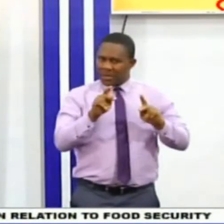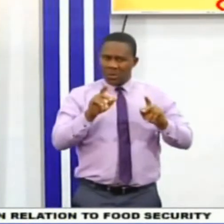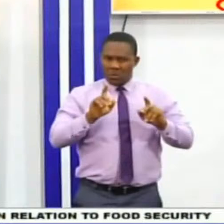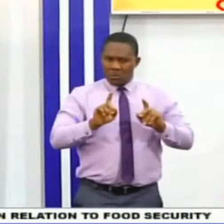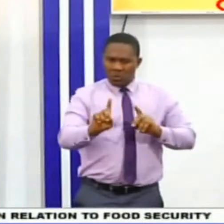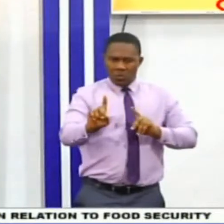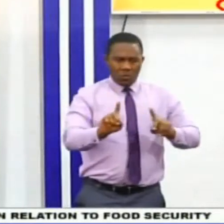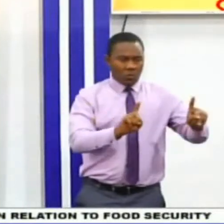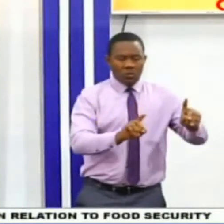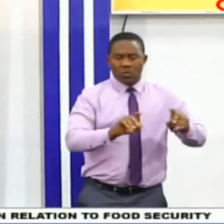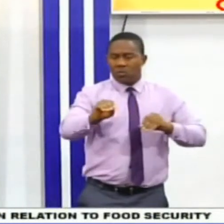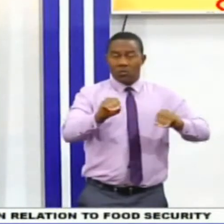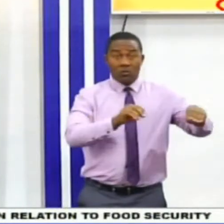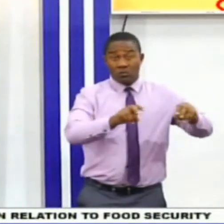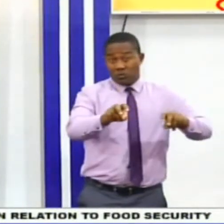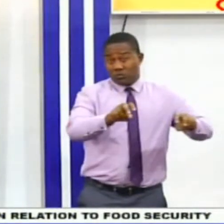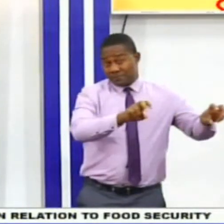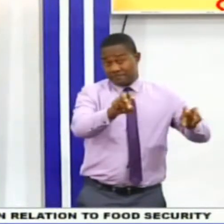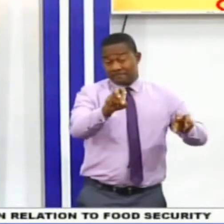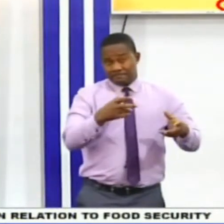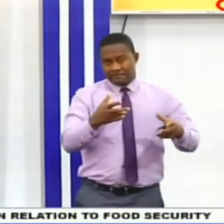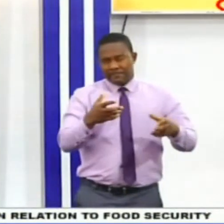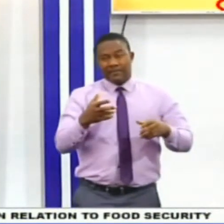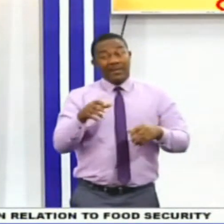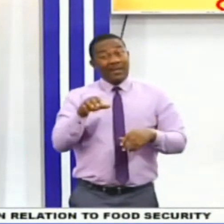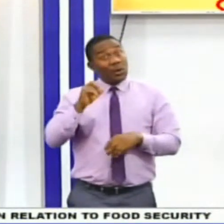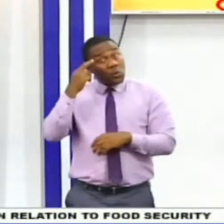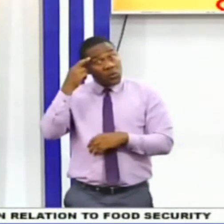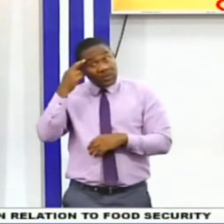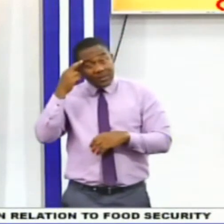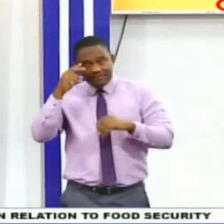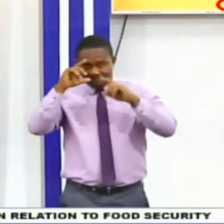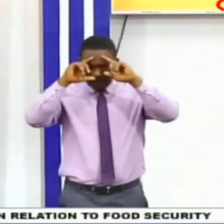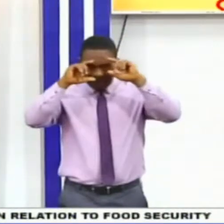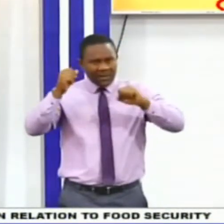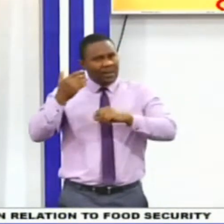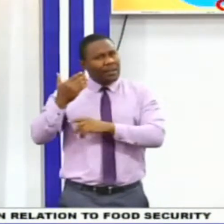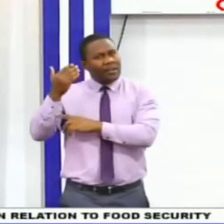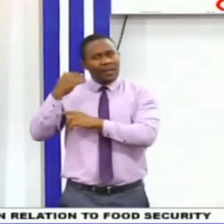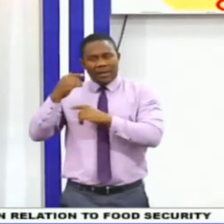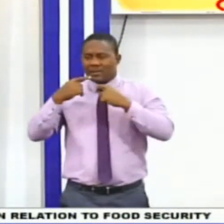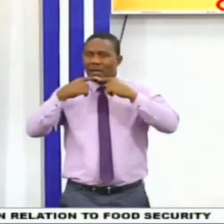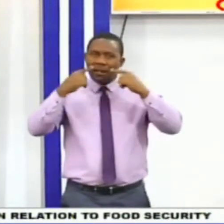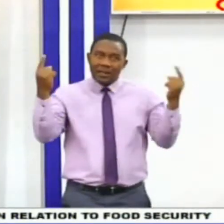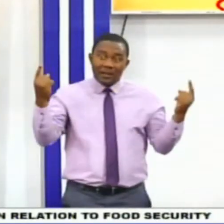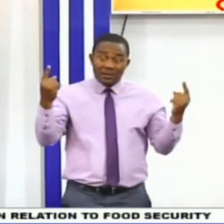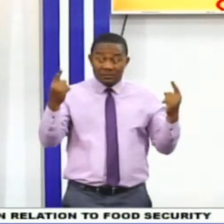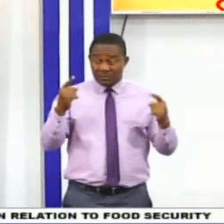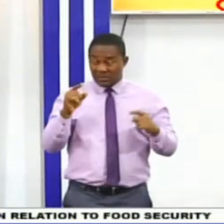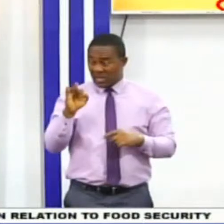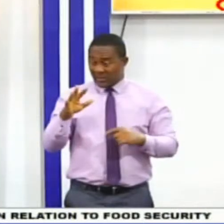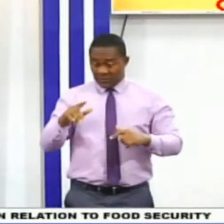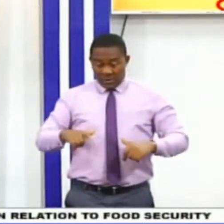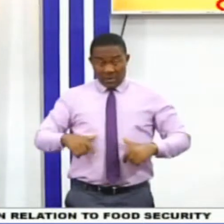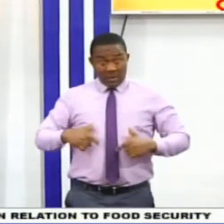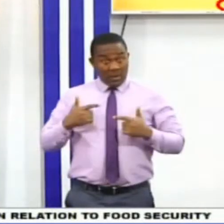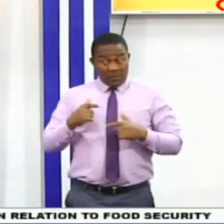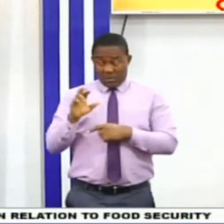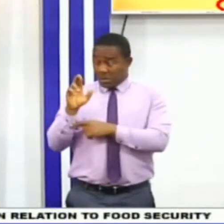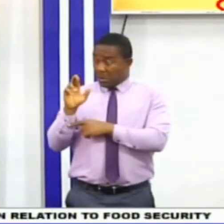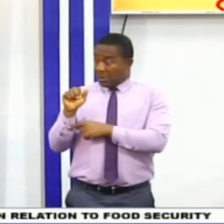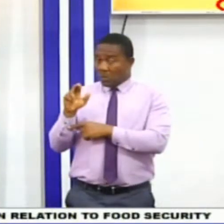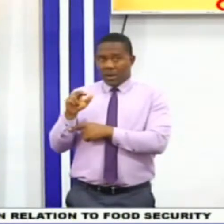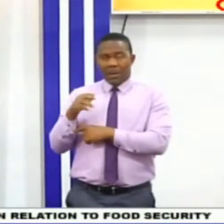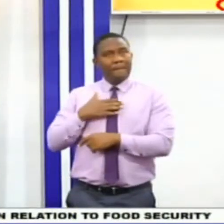ntina mampani se obi antra ba bia wote wo nkran a tran ofie se nya adwuma ɛho